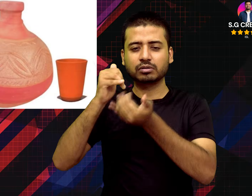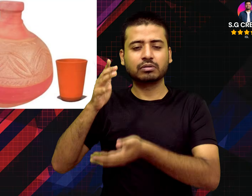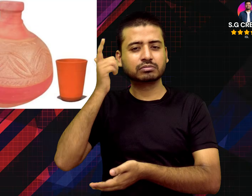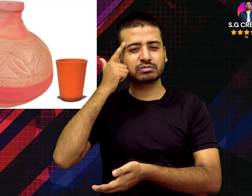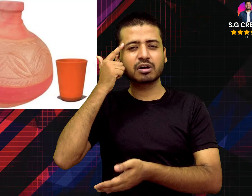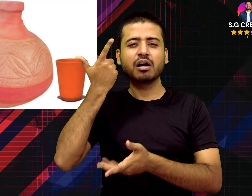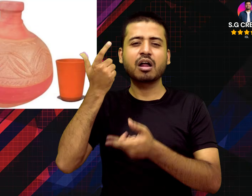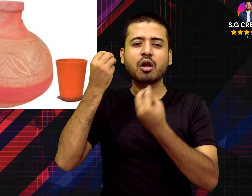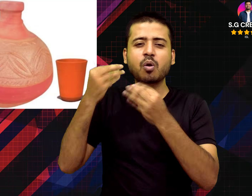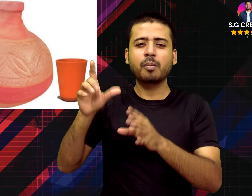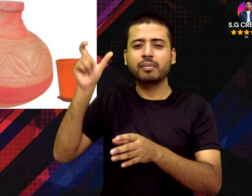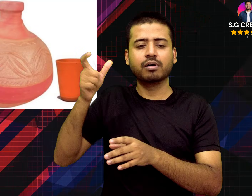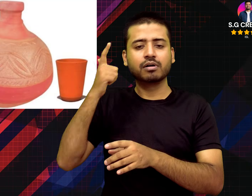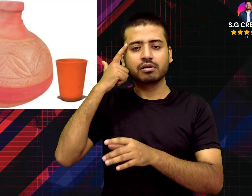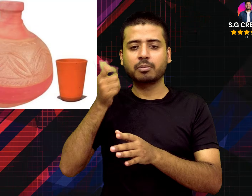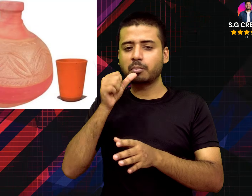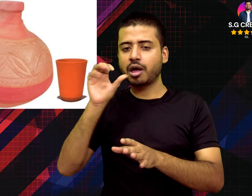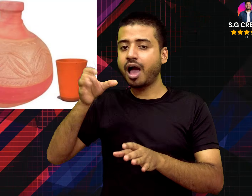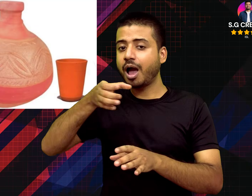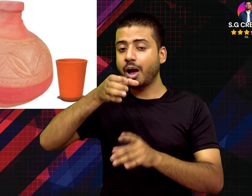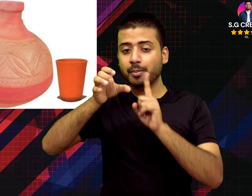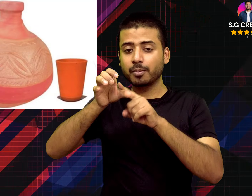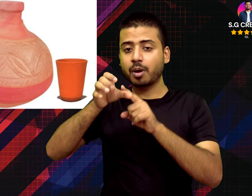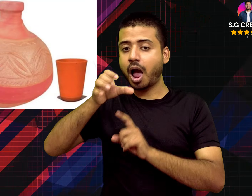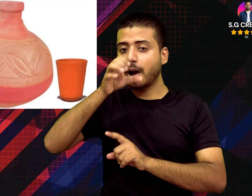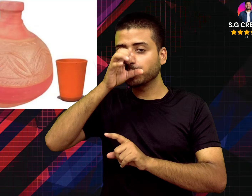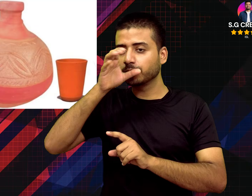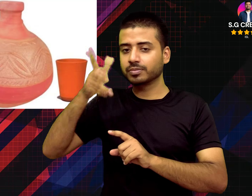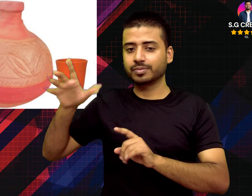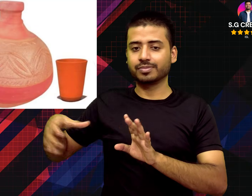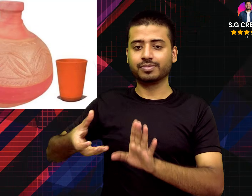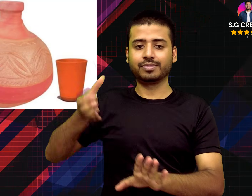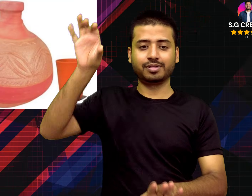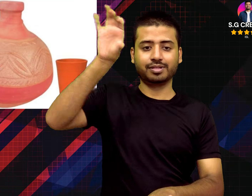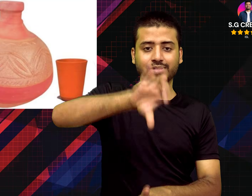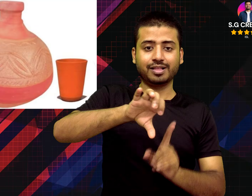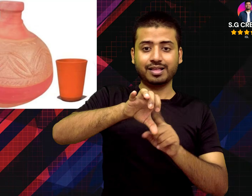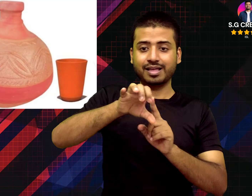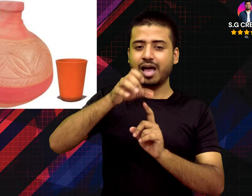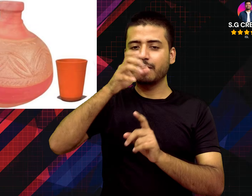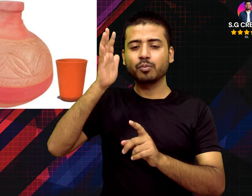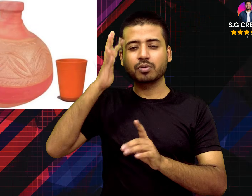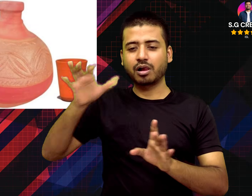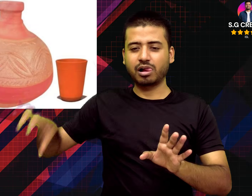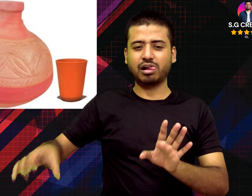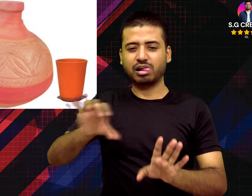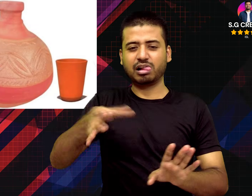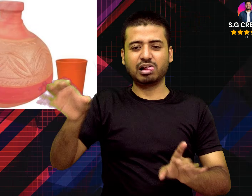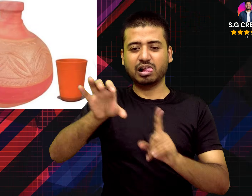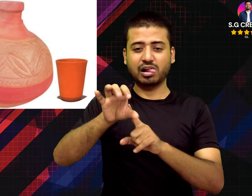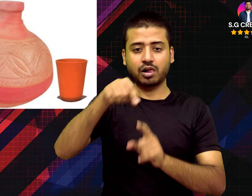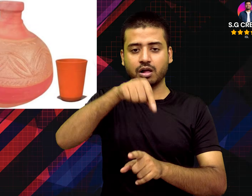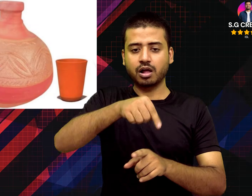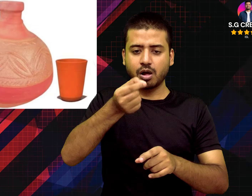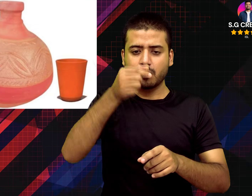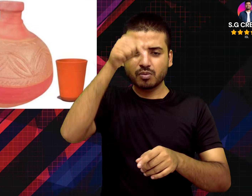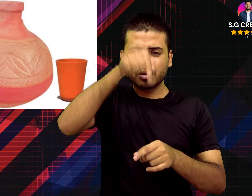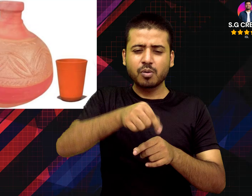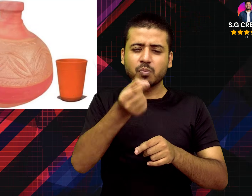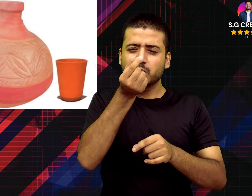thermodynamics, and microbiology, and a cultural lens that emphasizes hygiene and purity. Here is a comprehensive breakdown of the